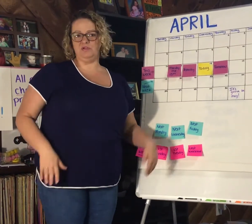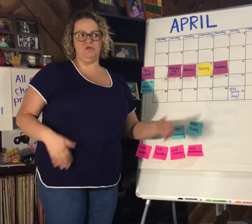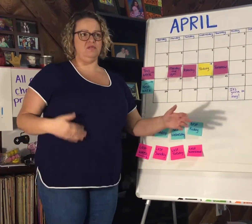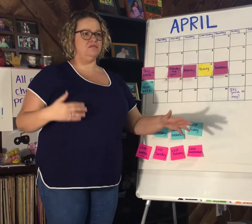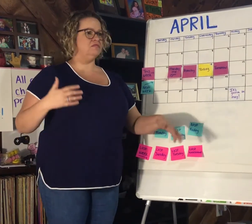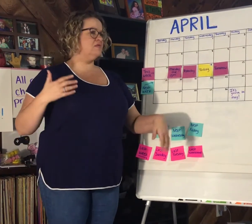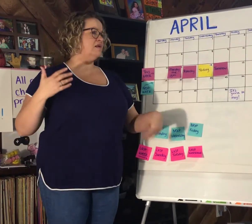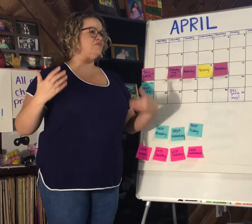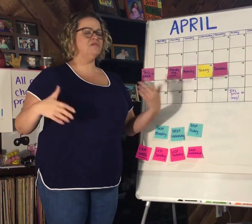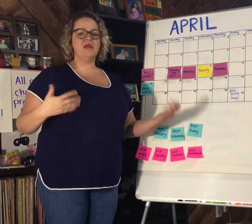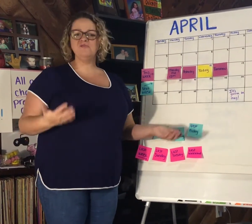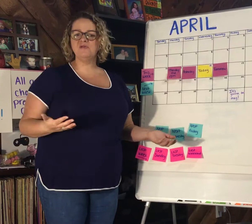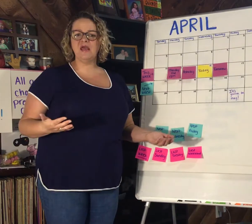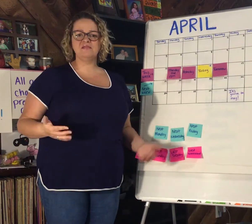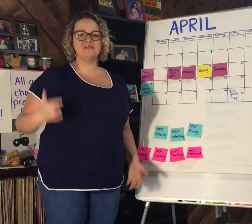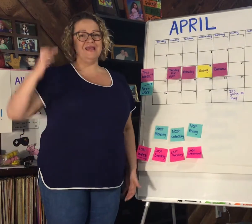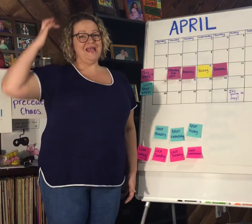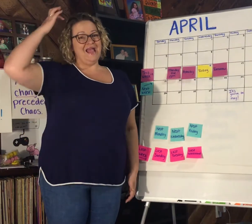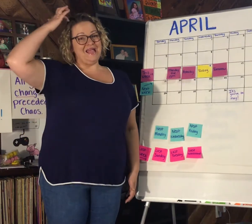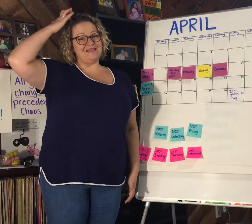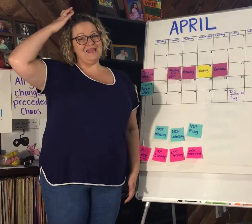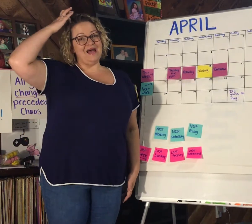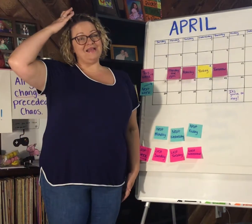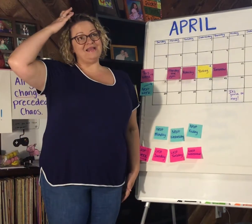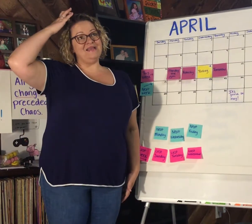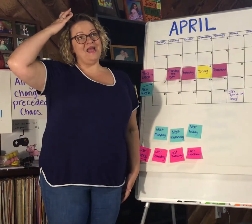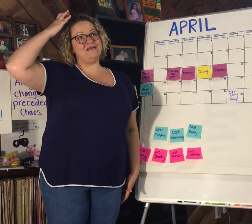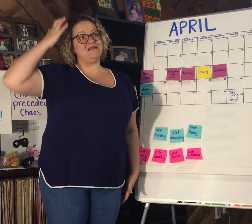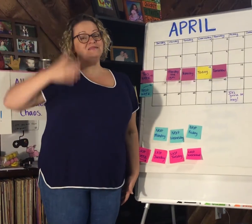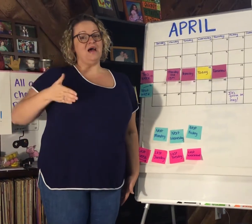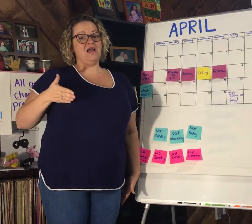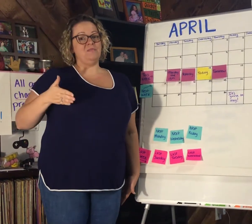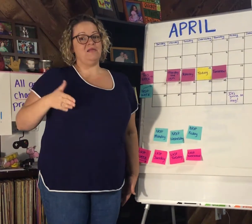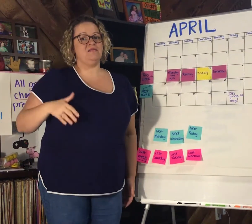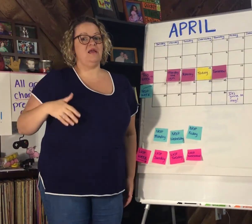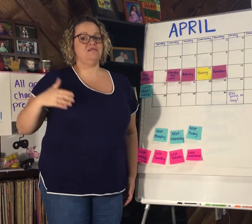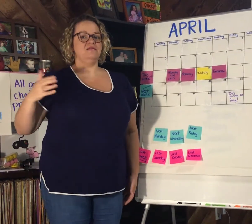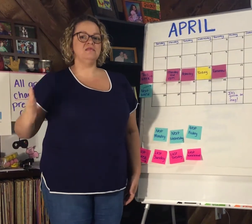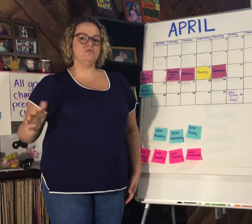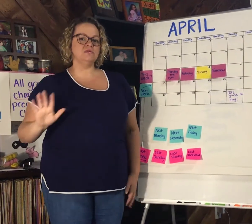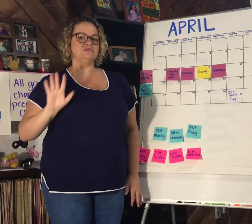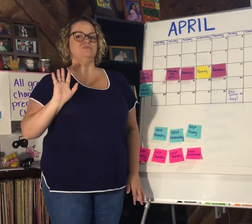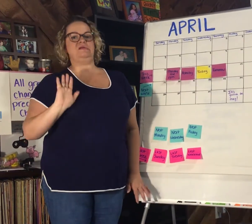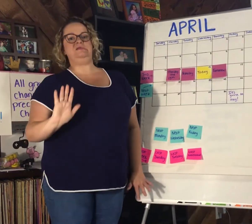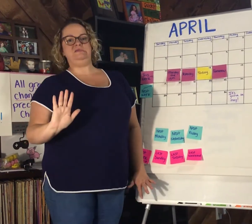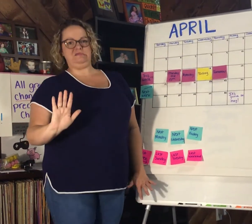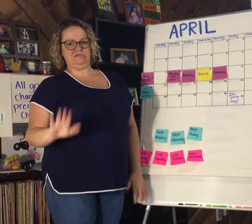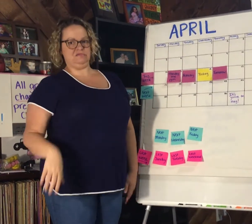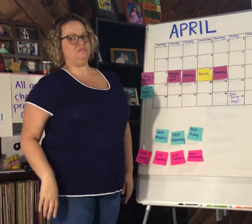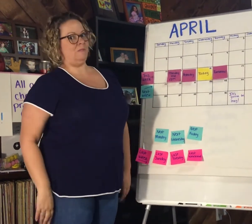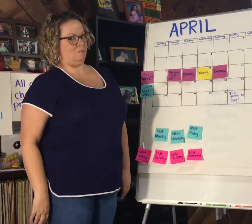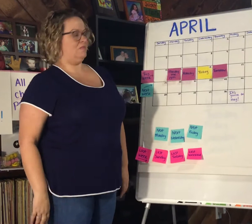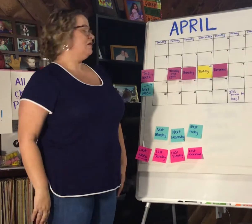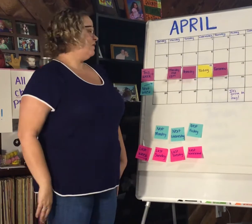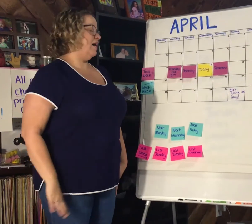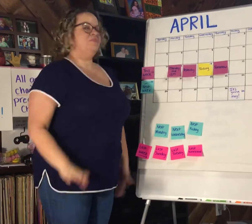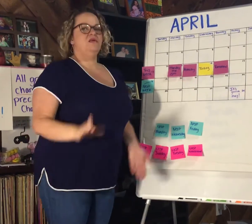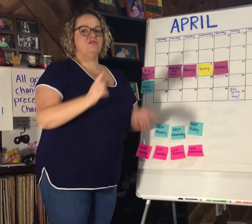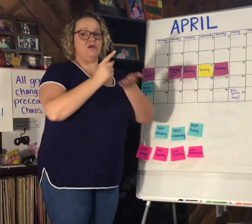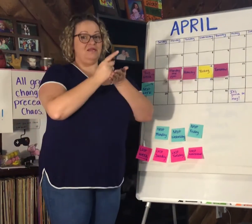doing a different sign for next. It's not next in time, it's next in sequence, and we're gonna, okay, so we're going to stick to